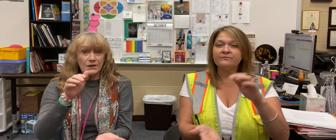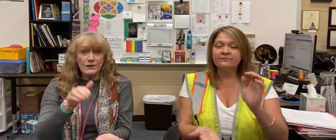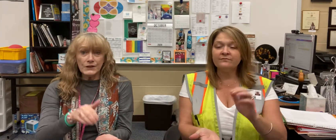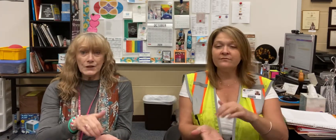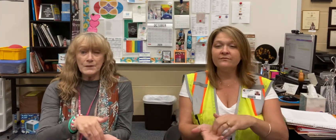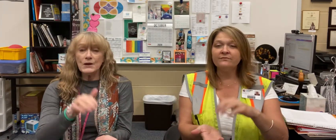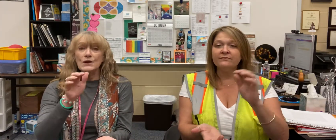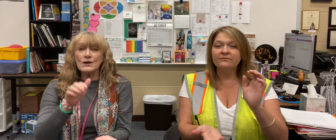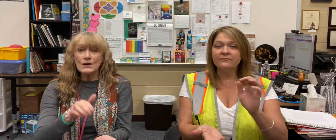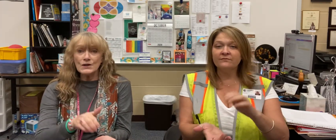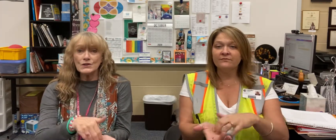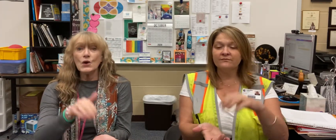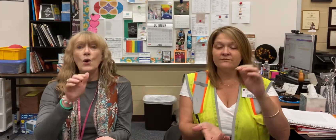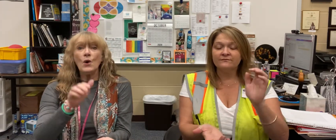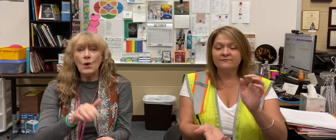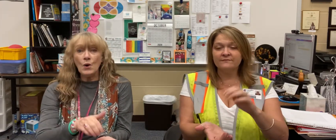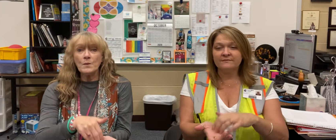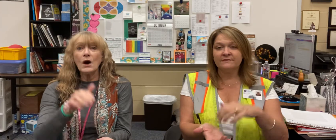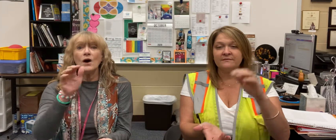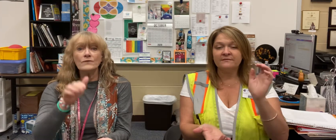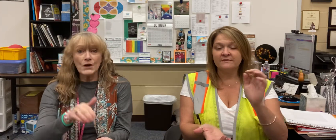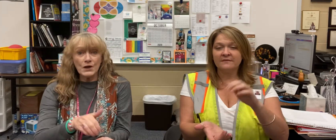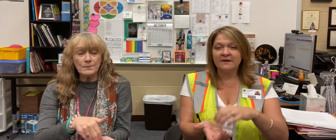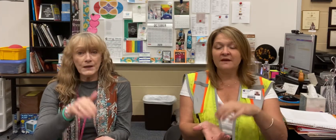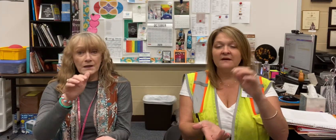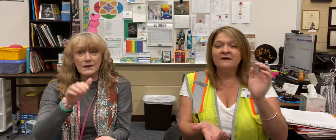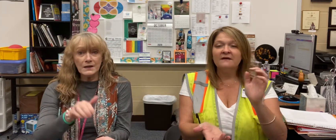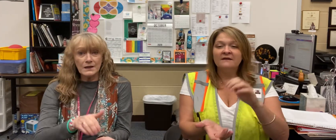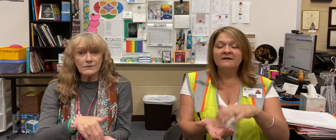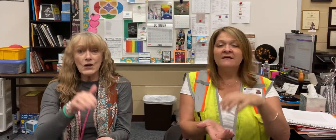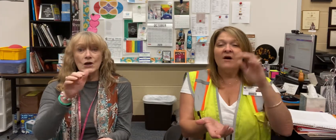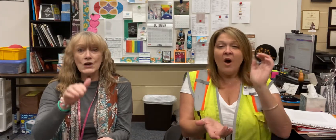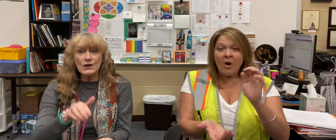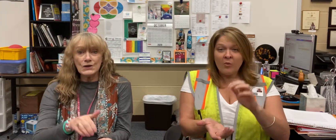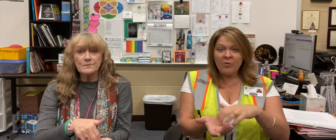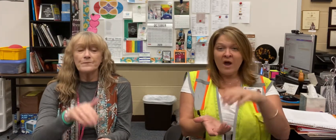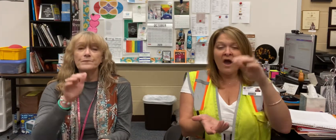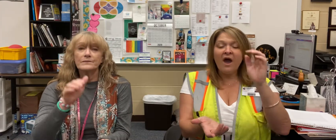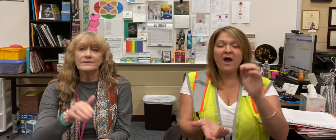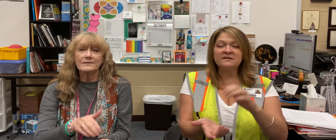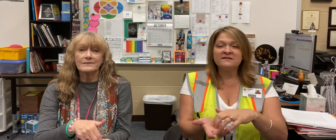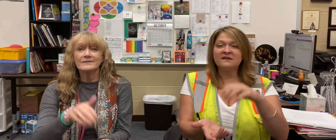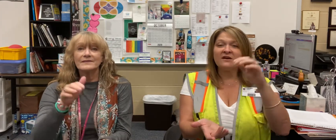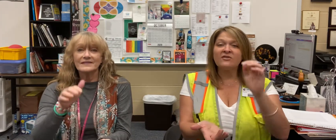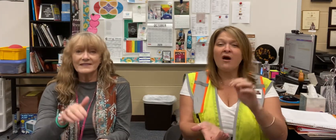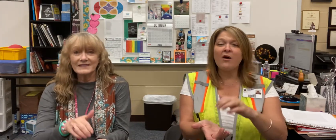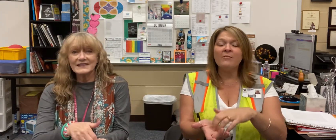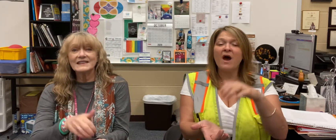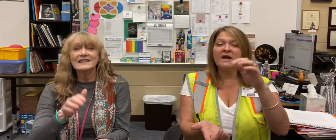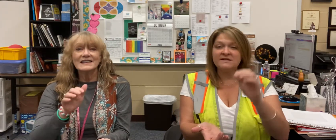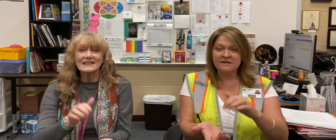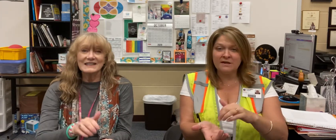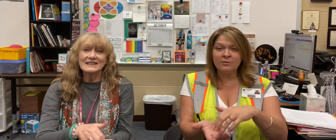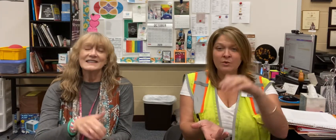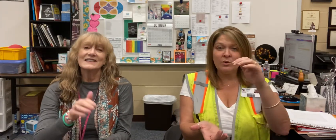silver birch, home of the beaver. Where still the mighty